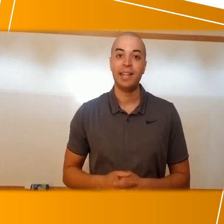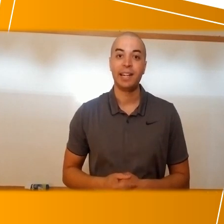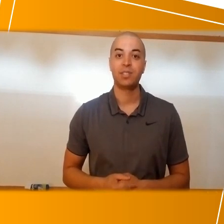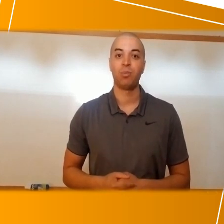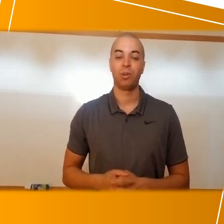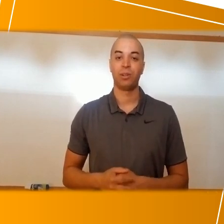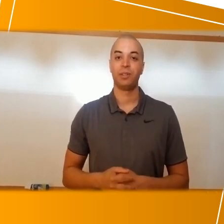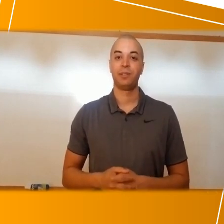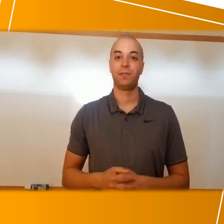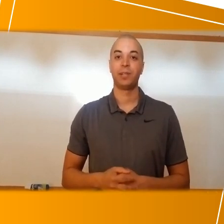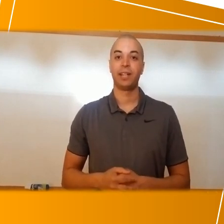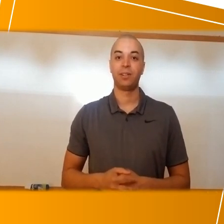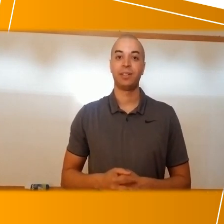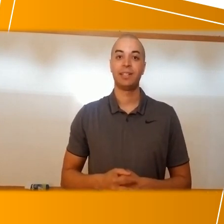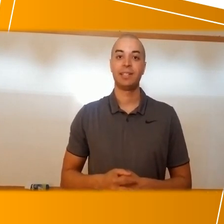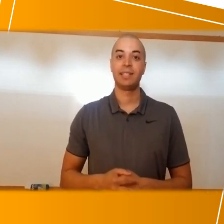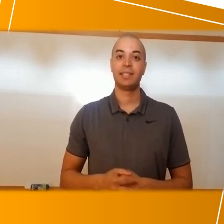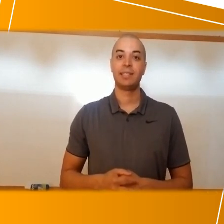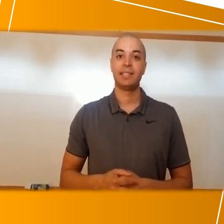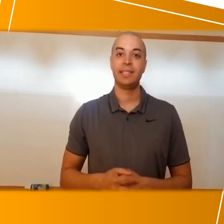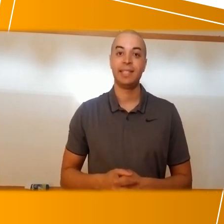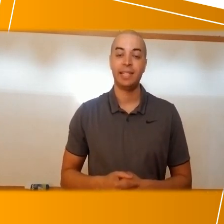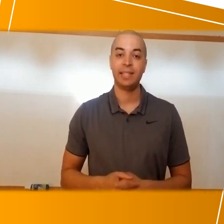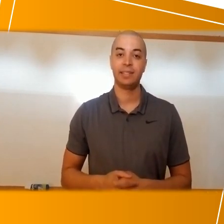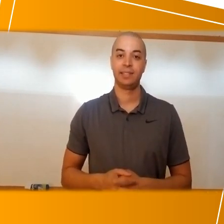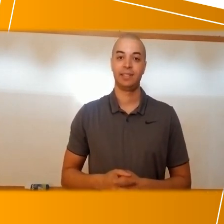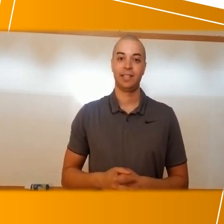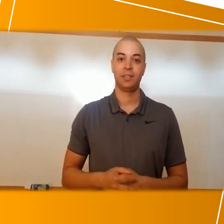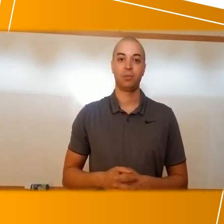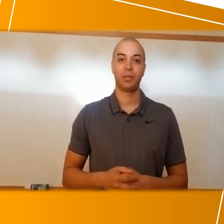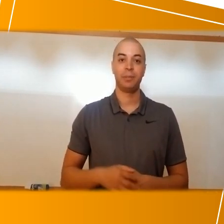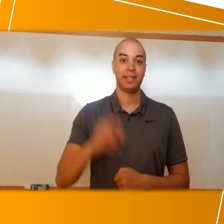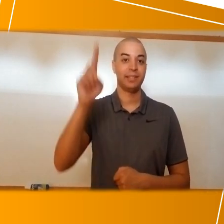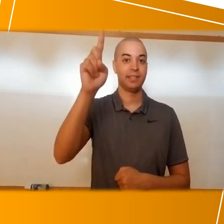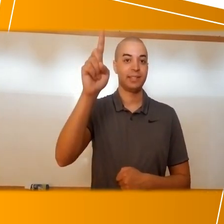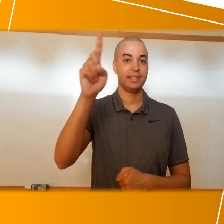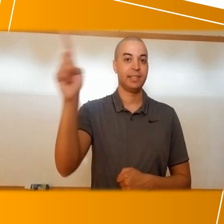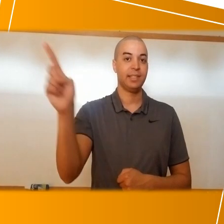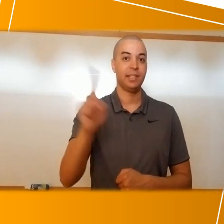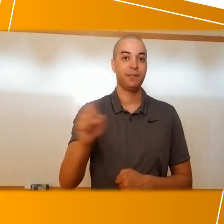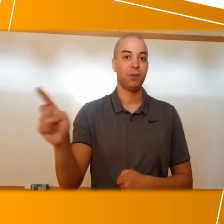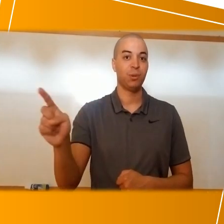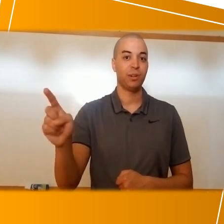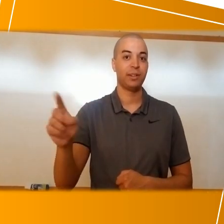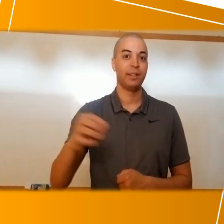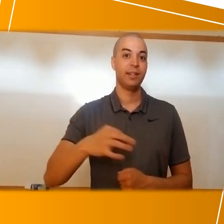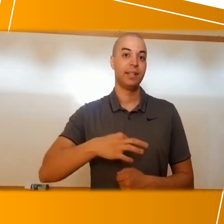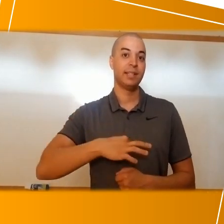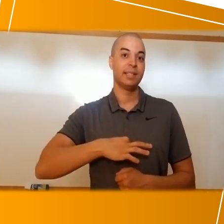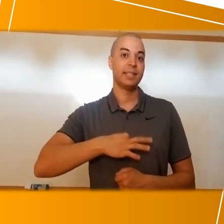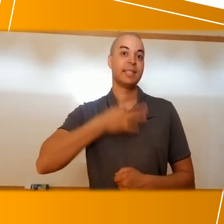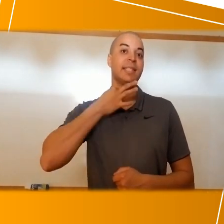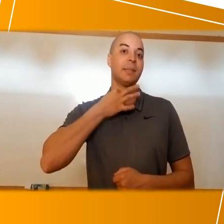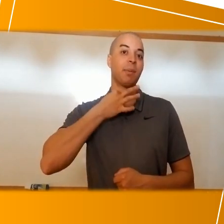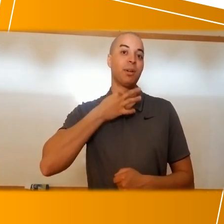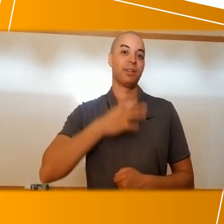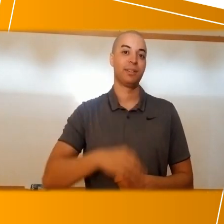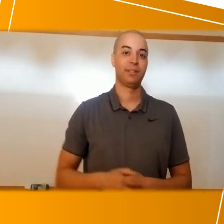Our next word for letter Z is going to be Z for